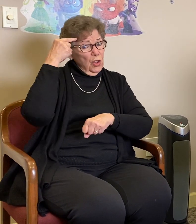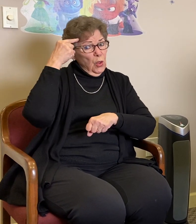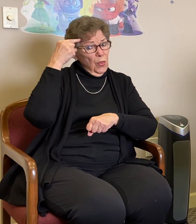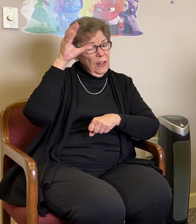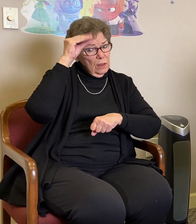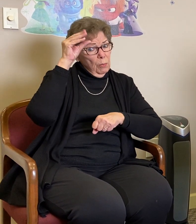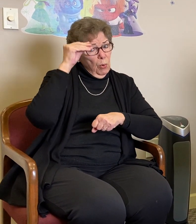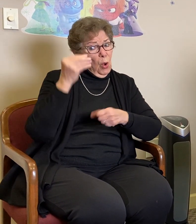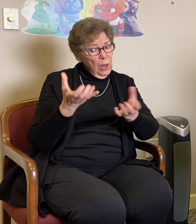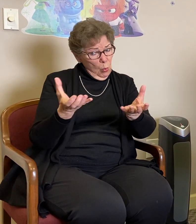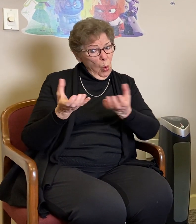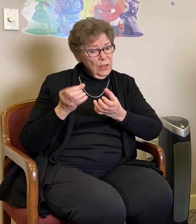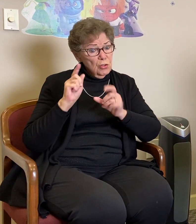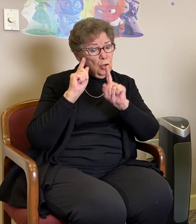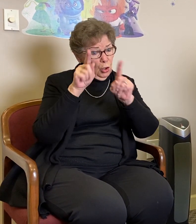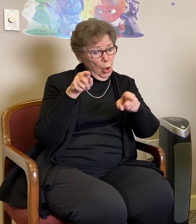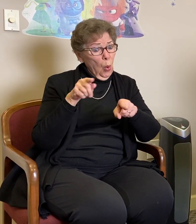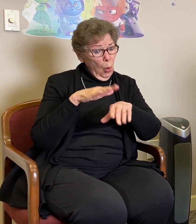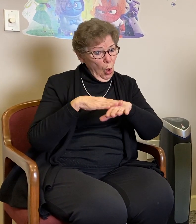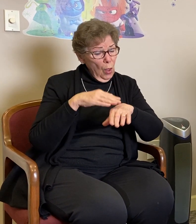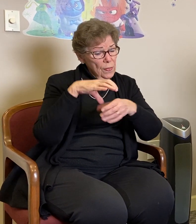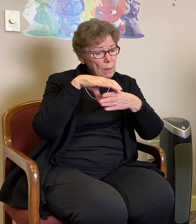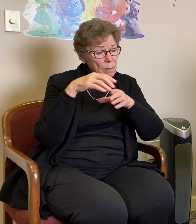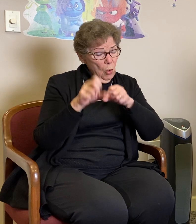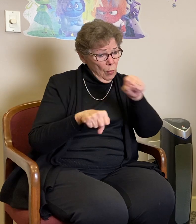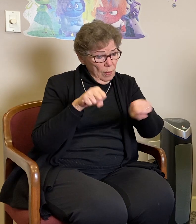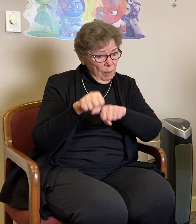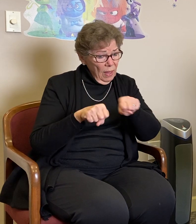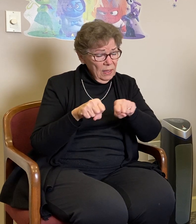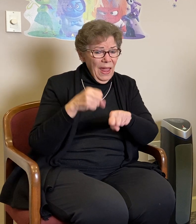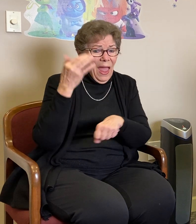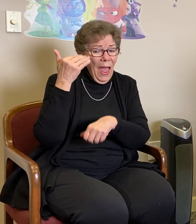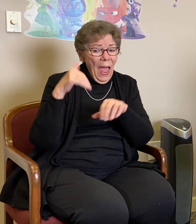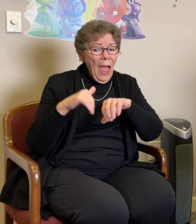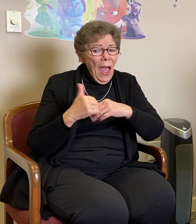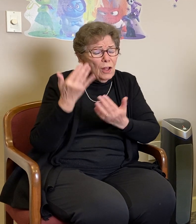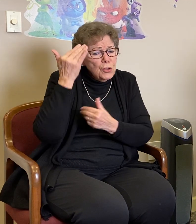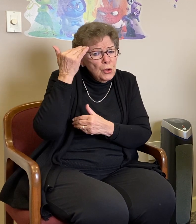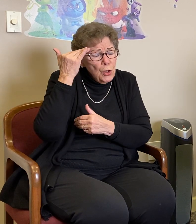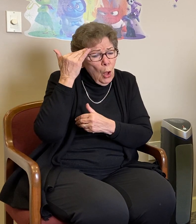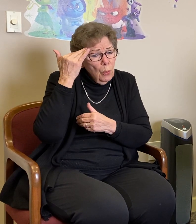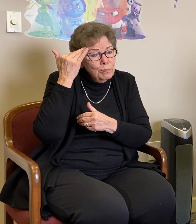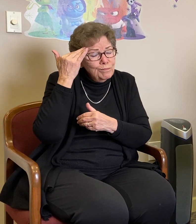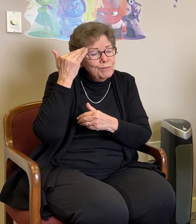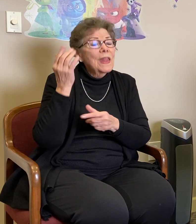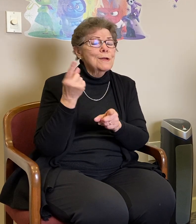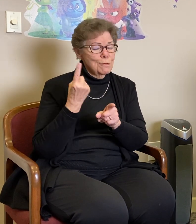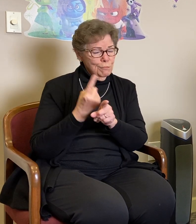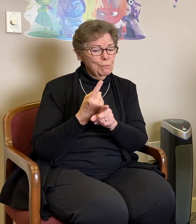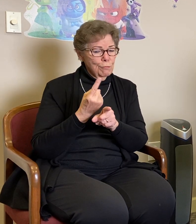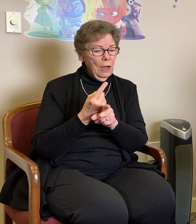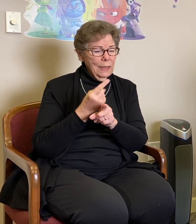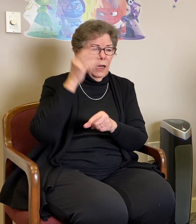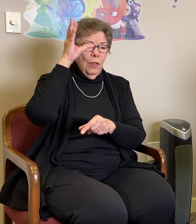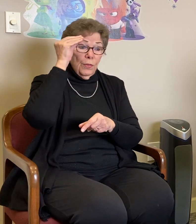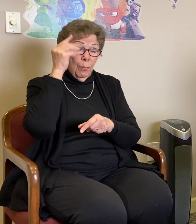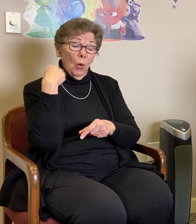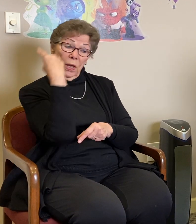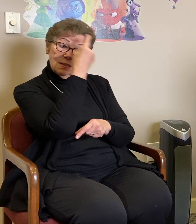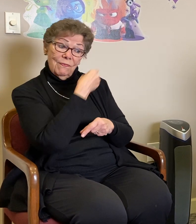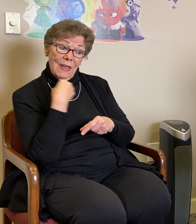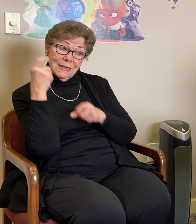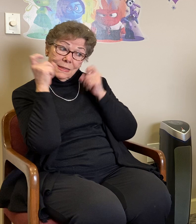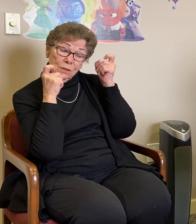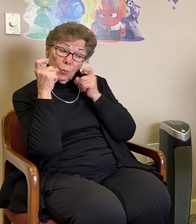boy wants to go on the bike? How do you know? That's right, the boy's face tells